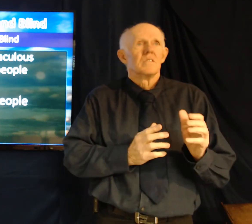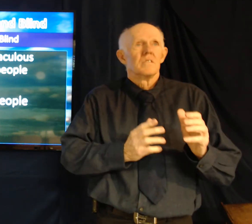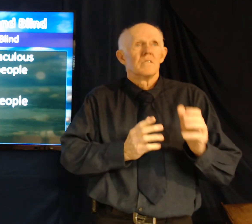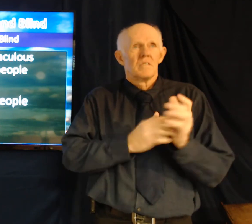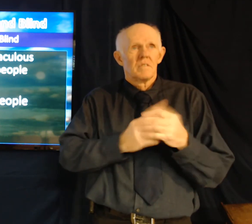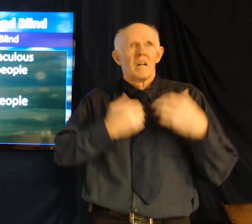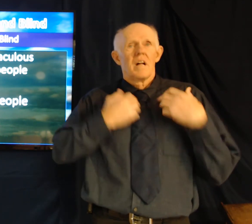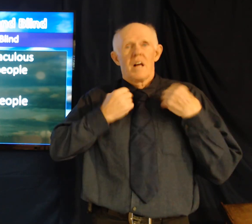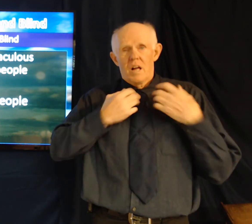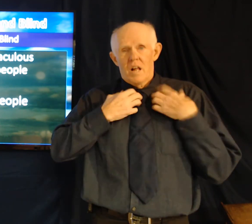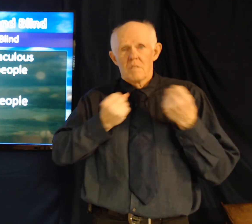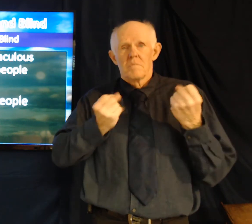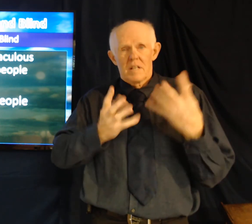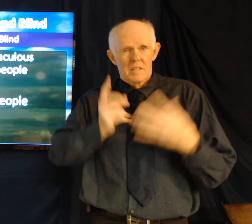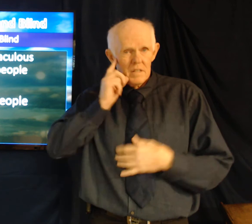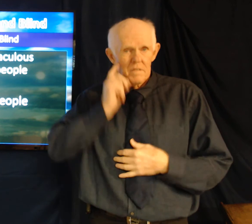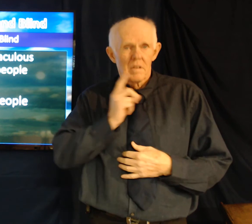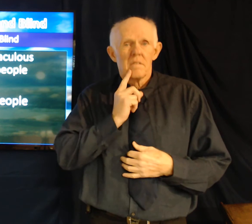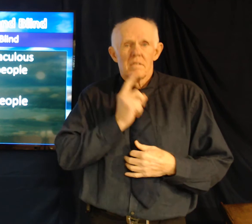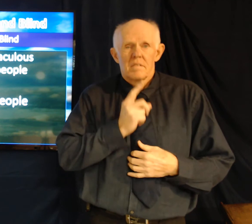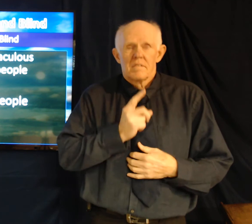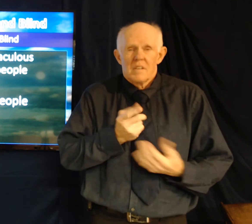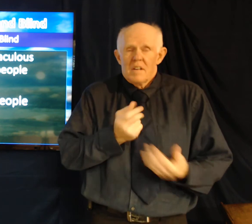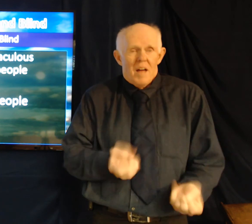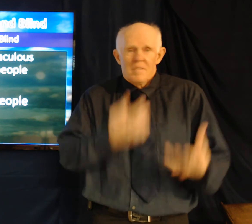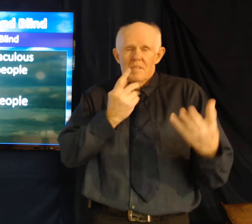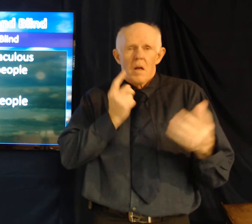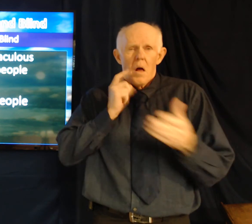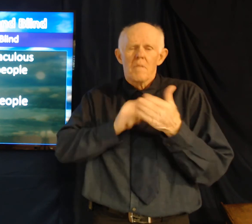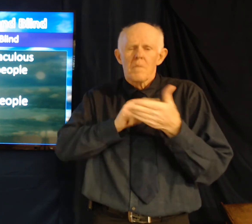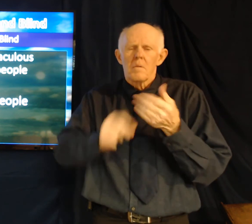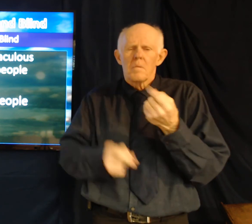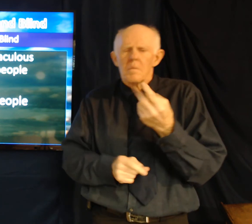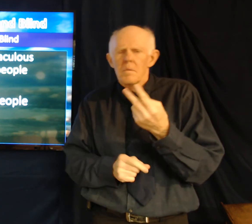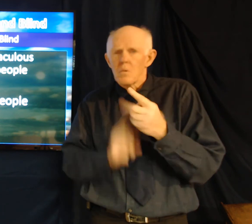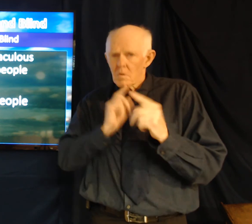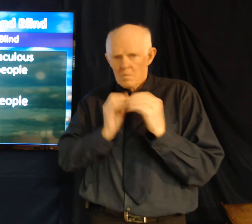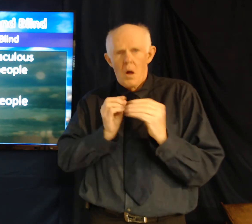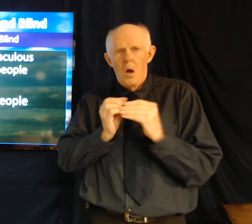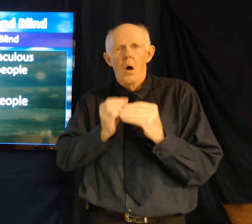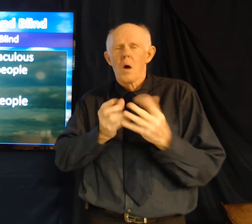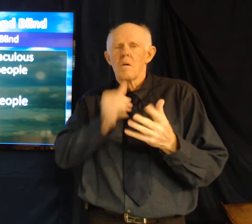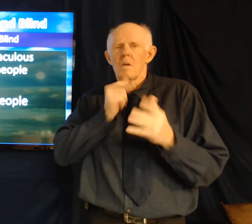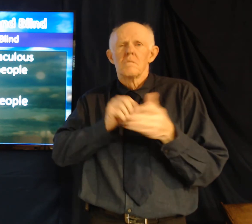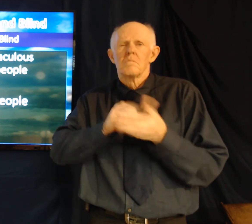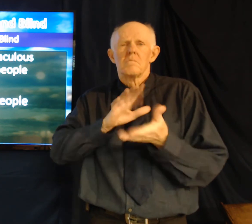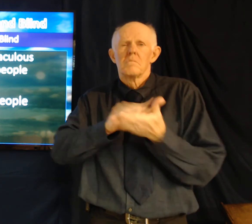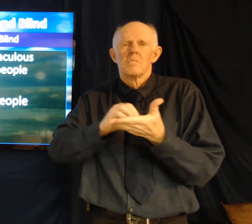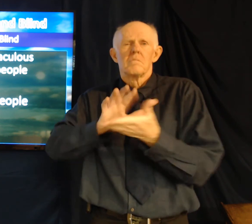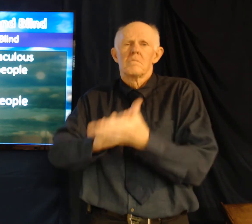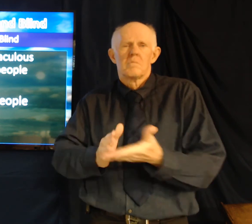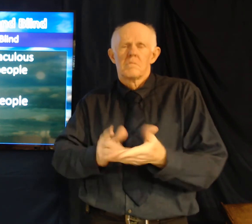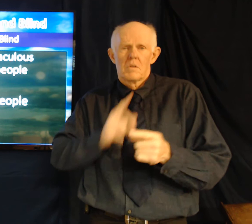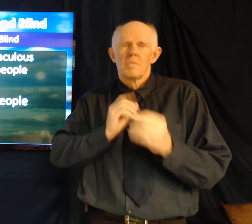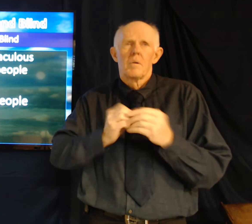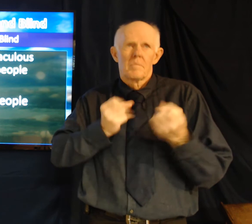Jesus heals the deaf people. How many? We notice there are many. There's only two